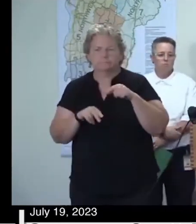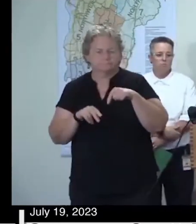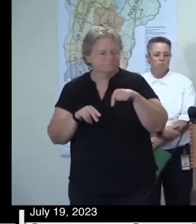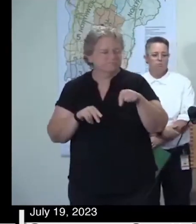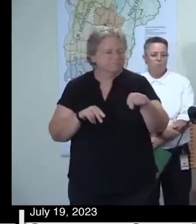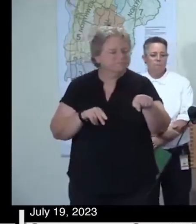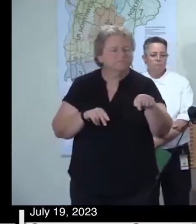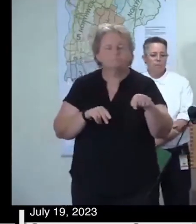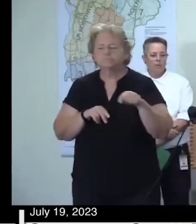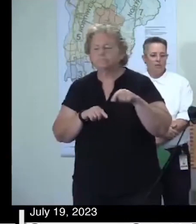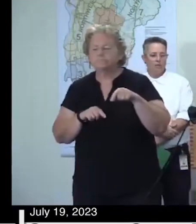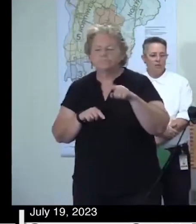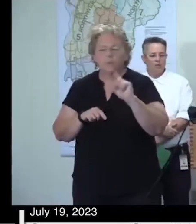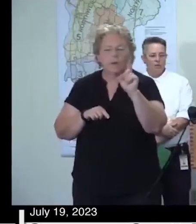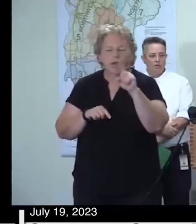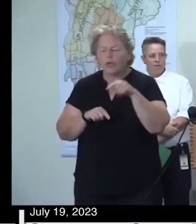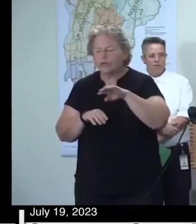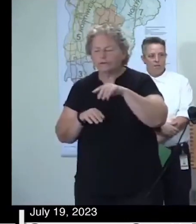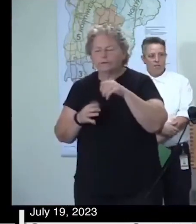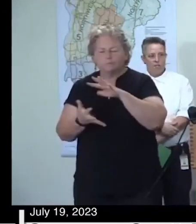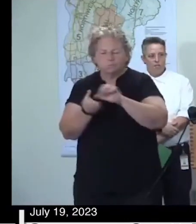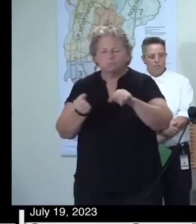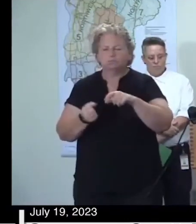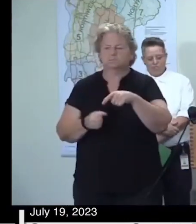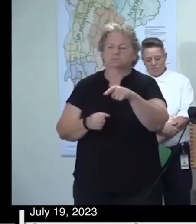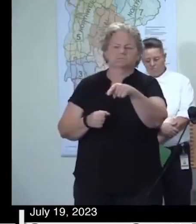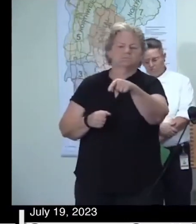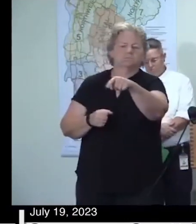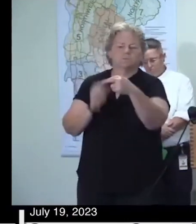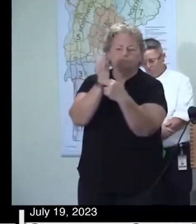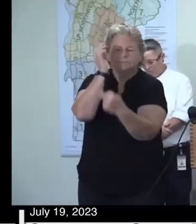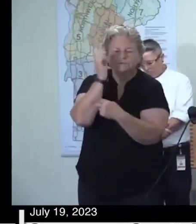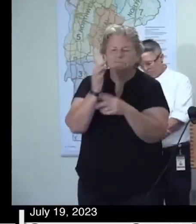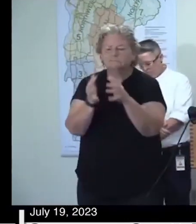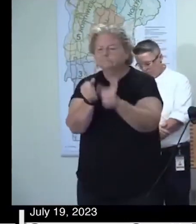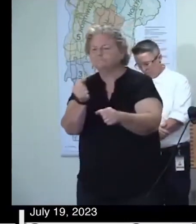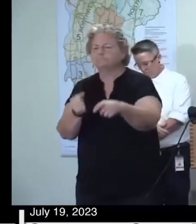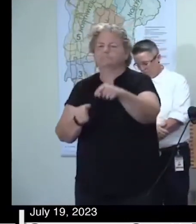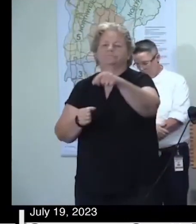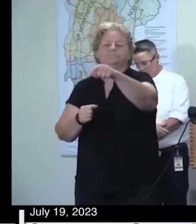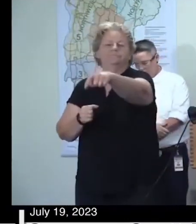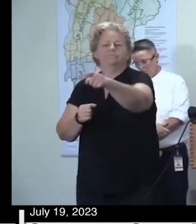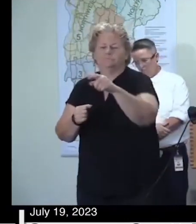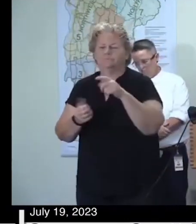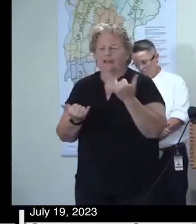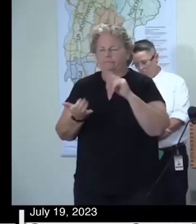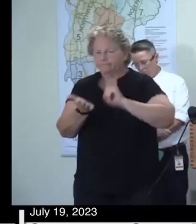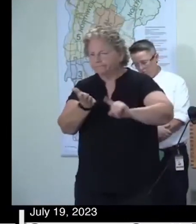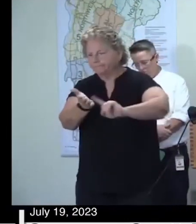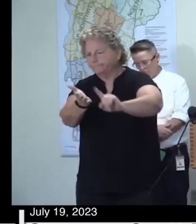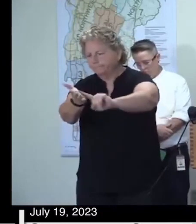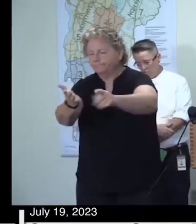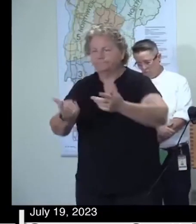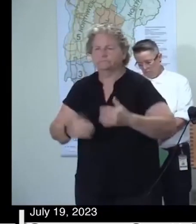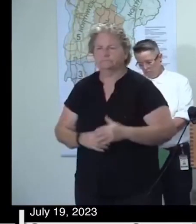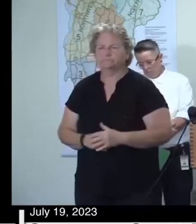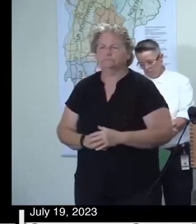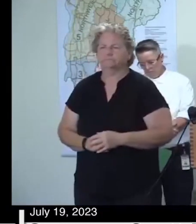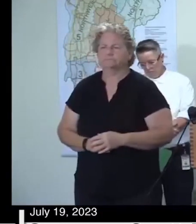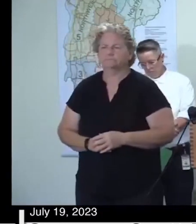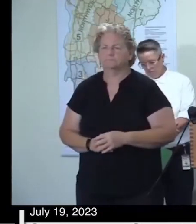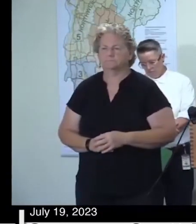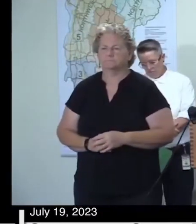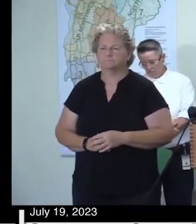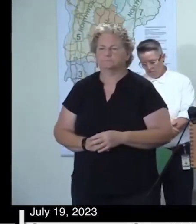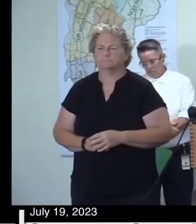And then I also know, obviously, of great interest, we had six declared counties. There are a number of